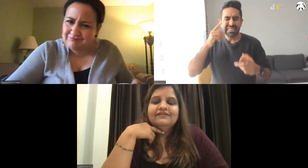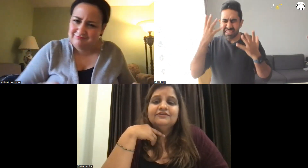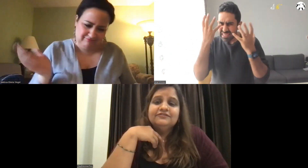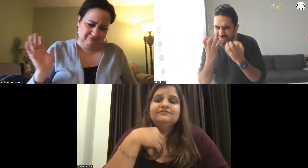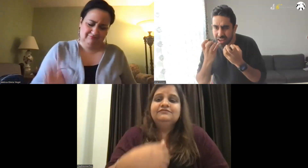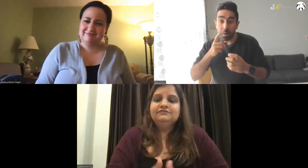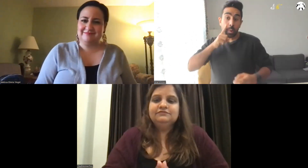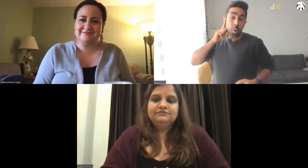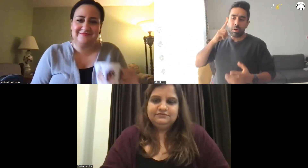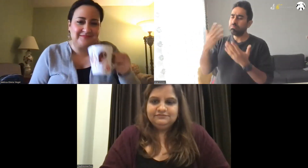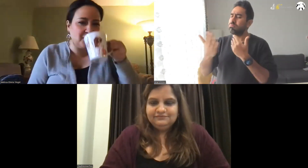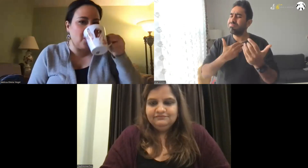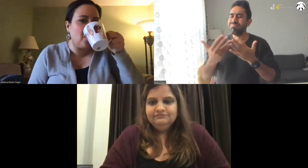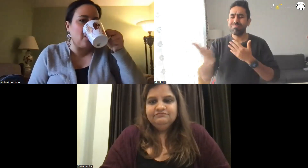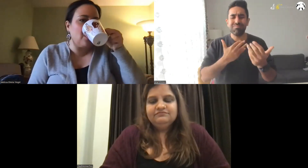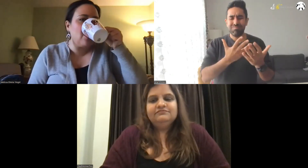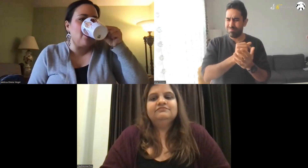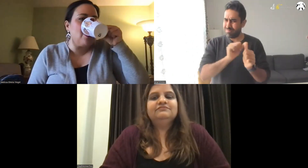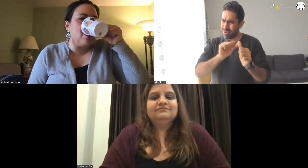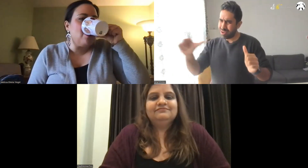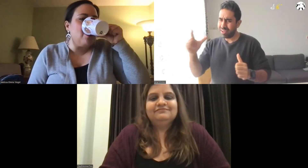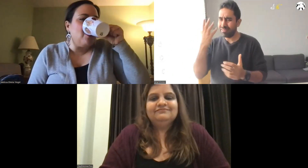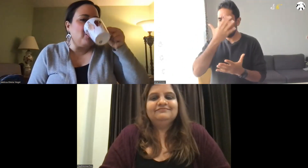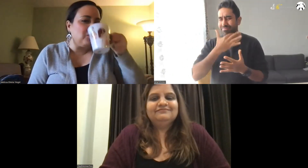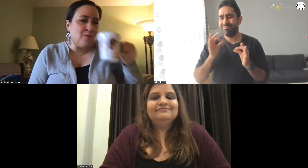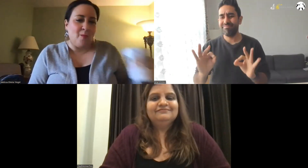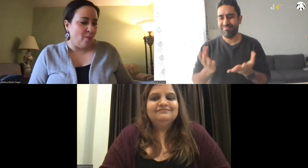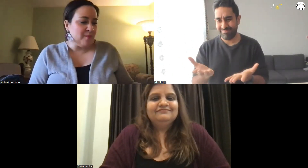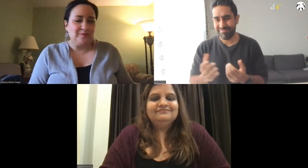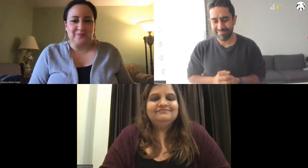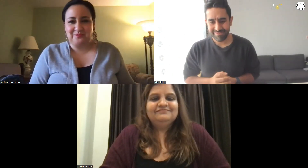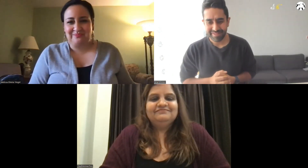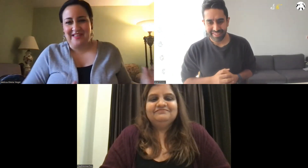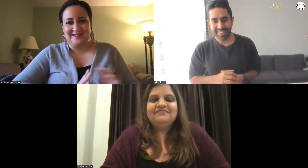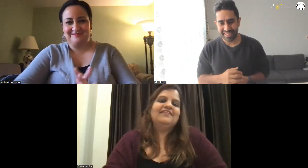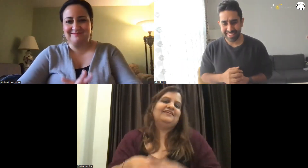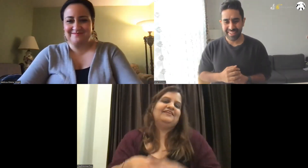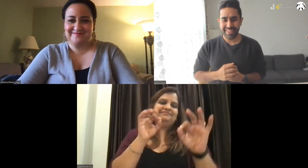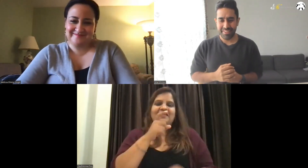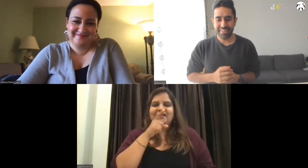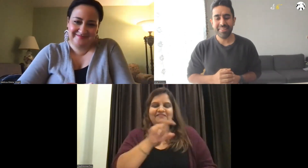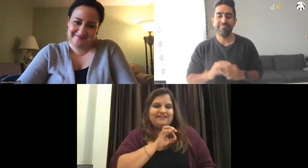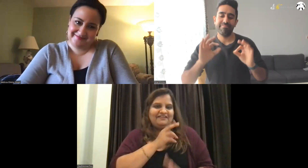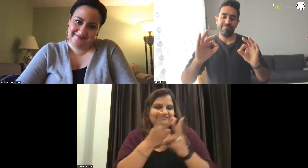different color of the skin, fair, dark, patches on your skin, whatever it is, doesn't